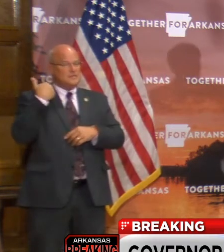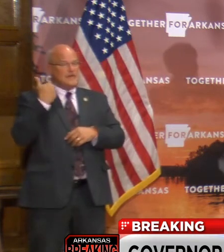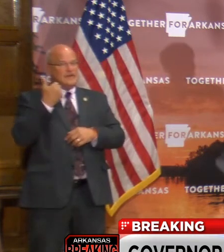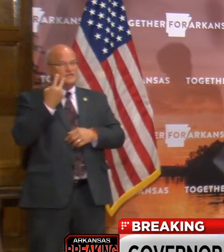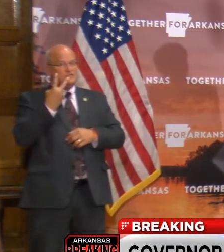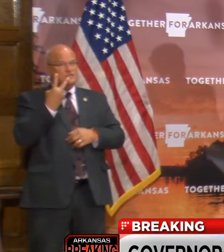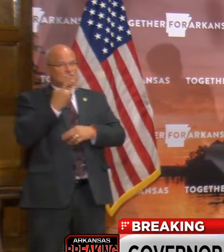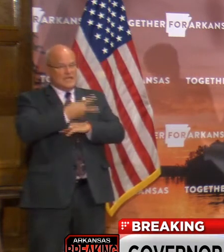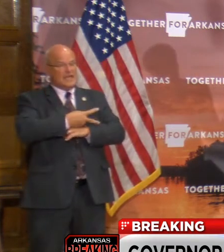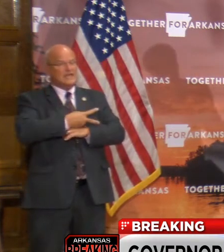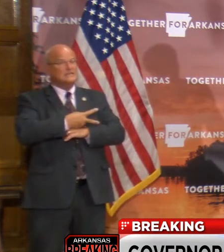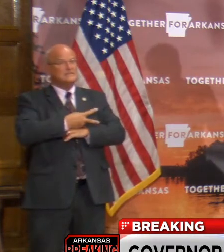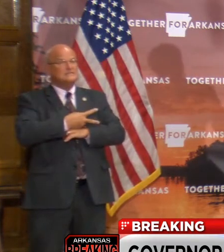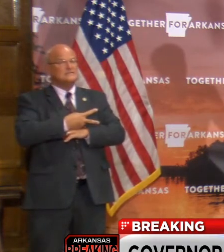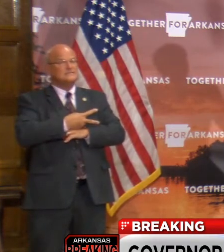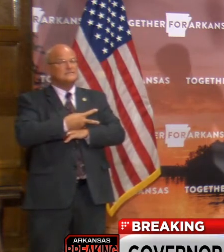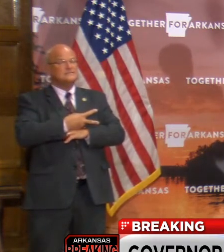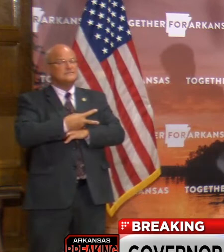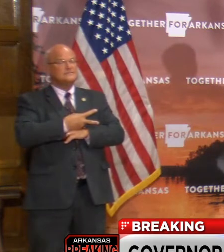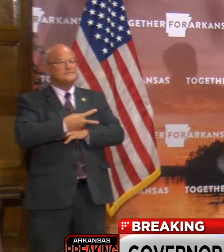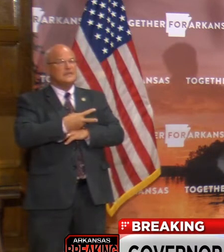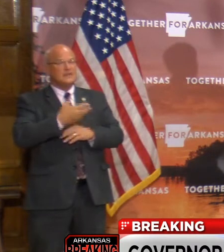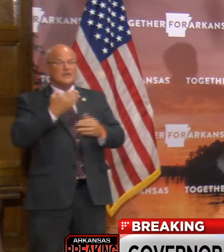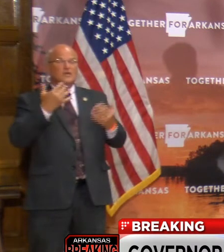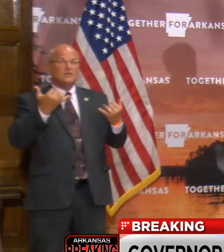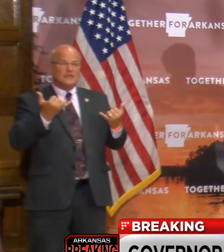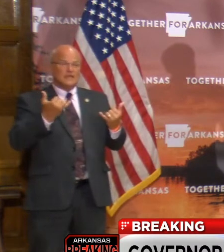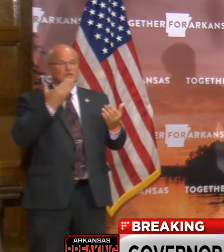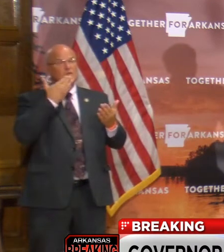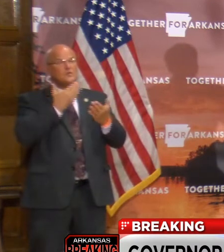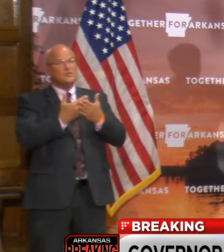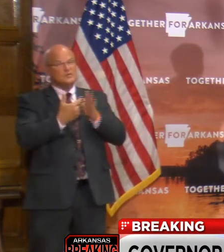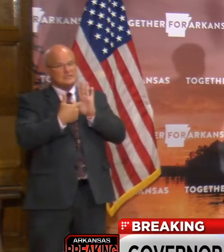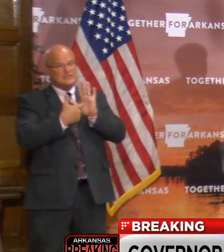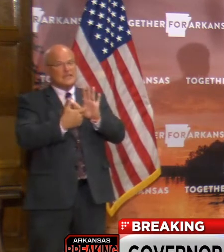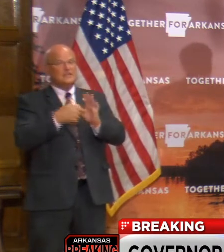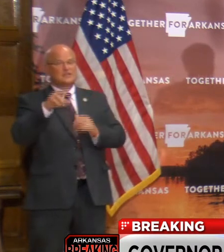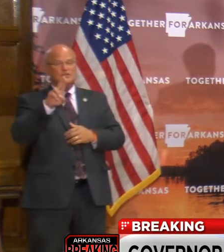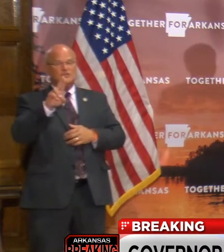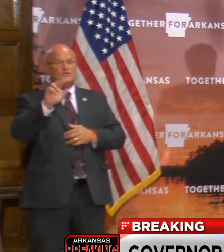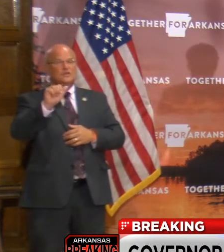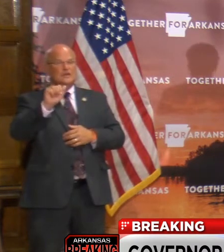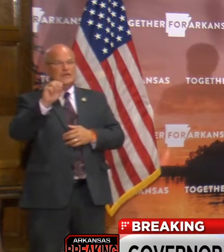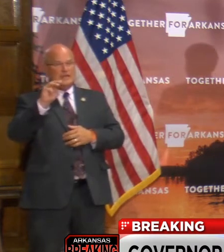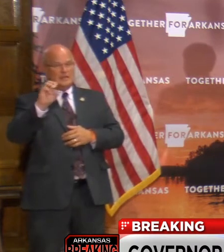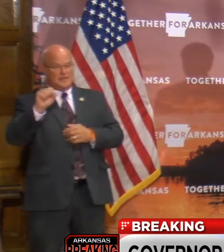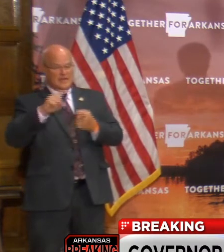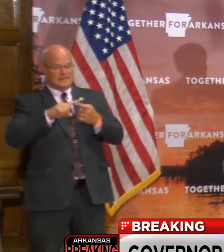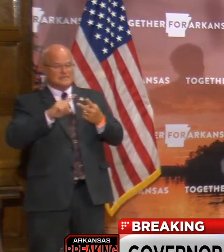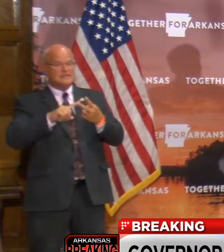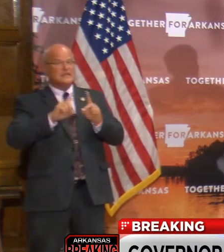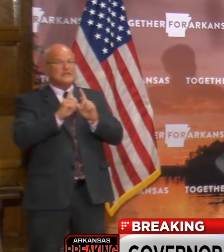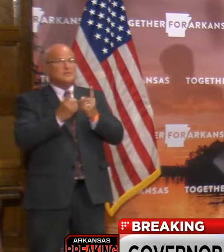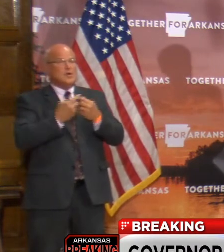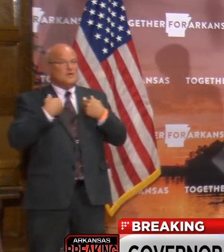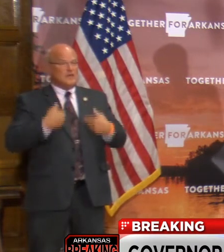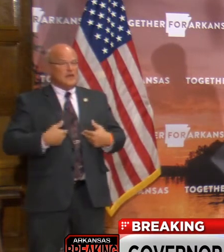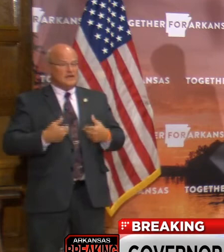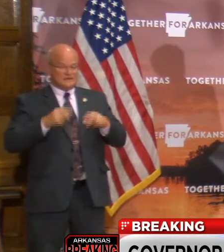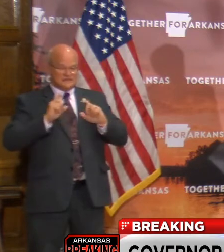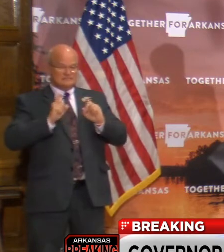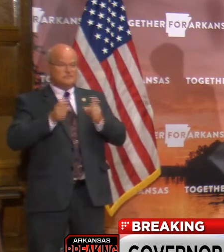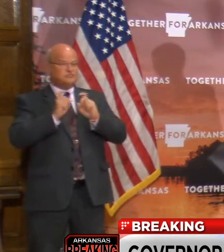2 previous days, which is a good sign. And of course, UAMS and the Department of Health continue to